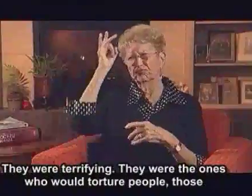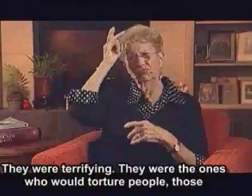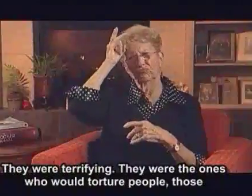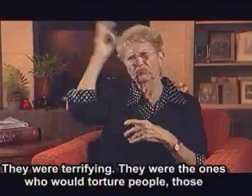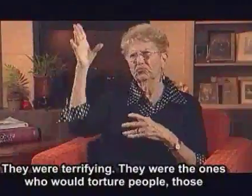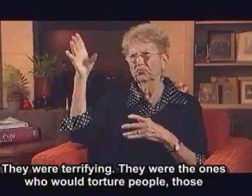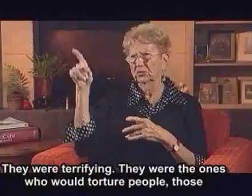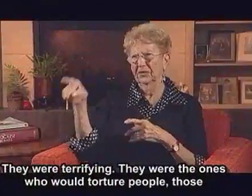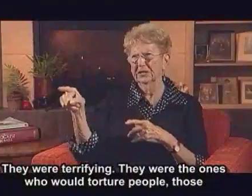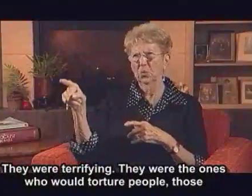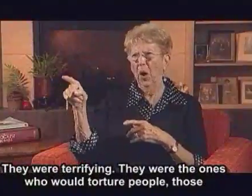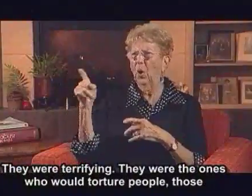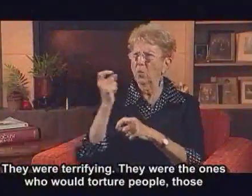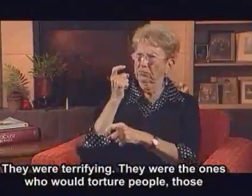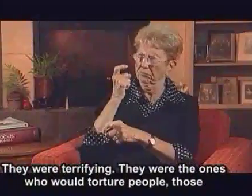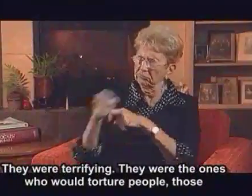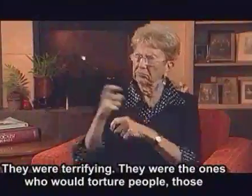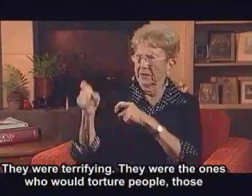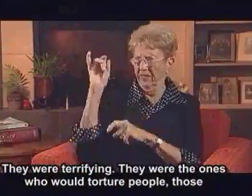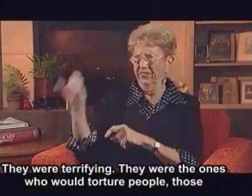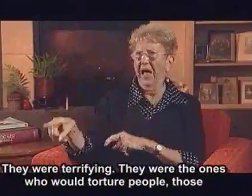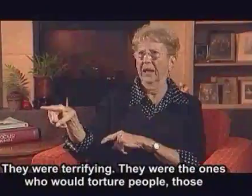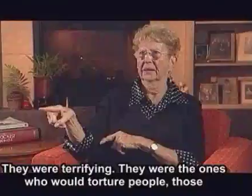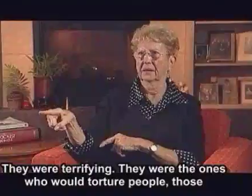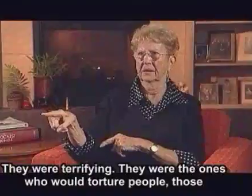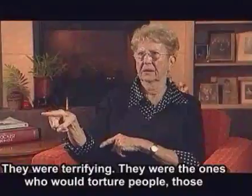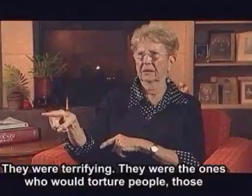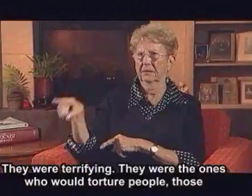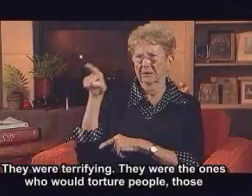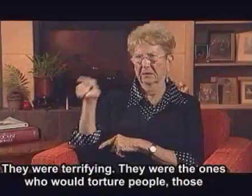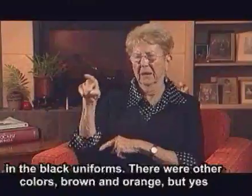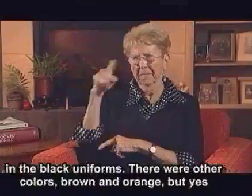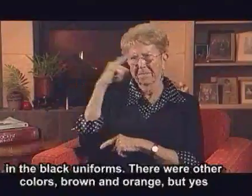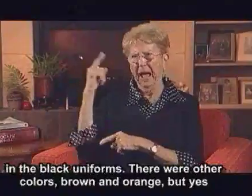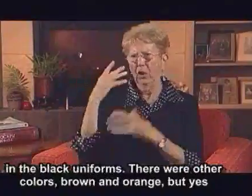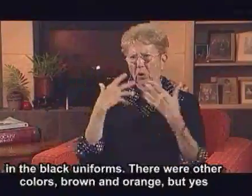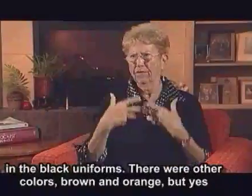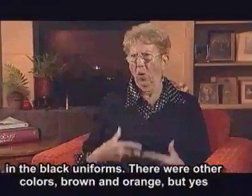were terrifying. They were the ones who would torture people, those in the black uniforms.